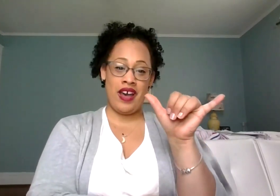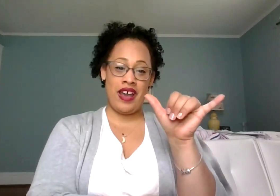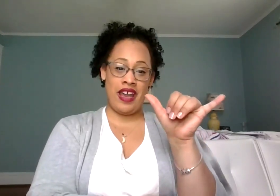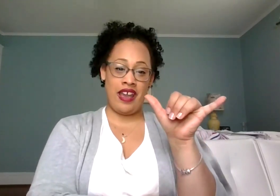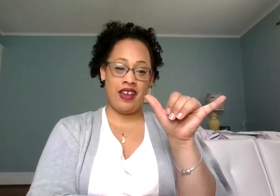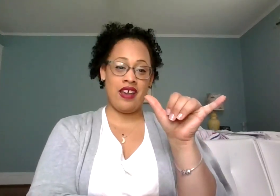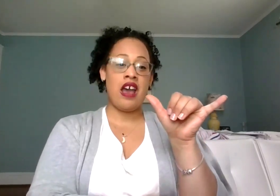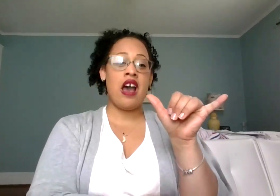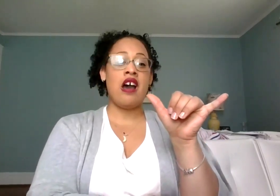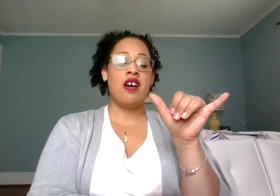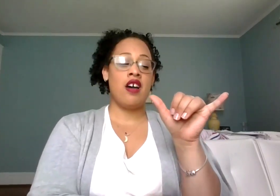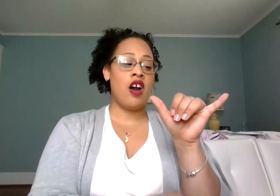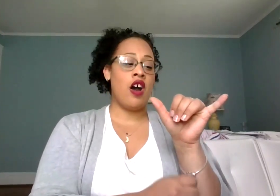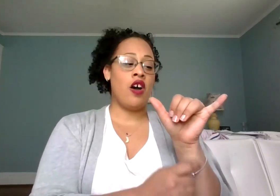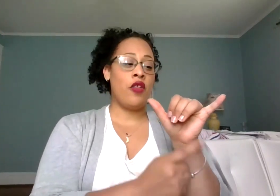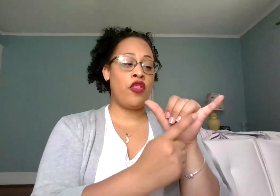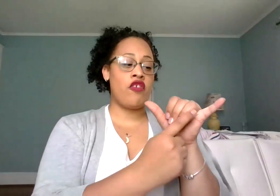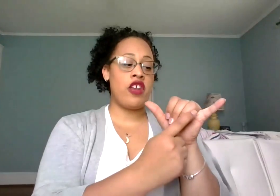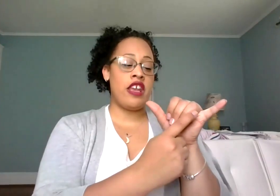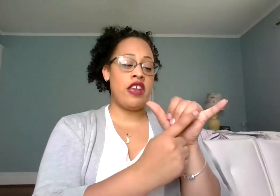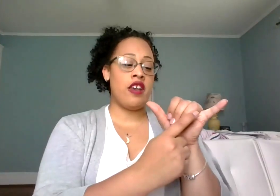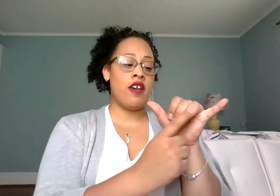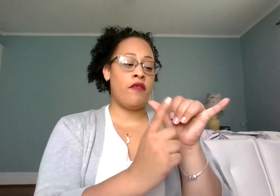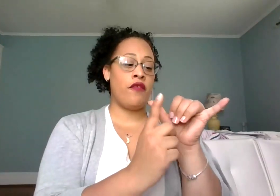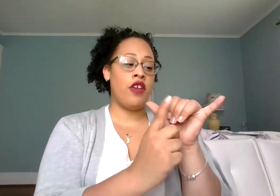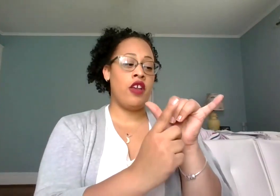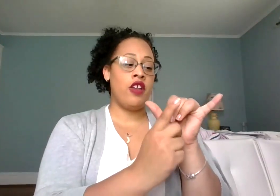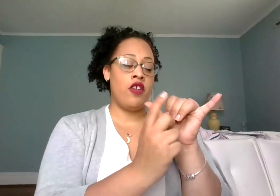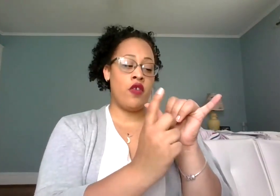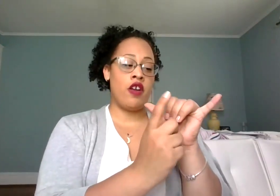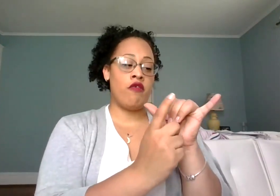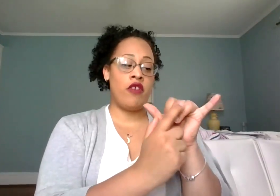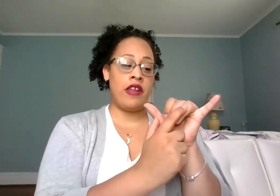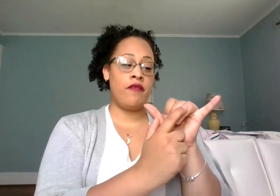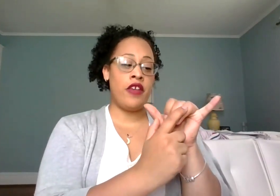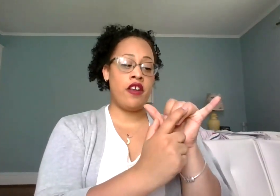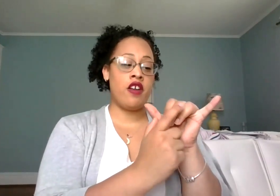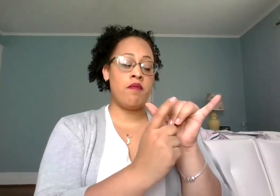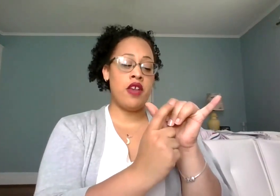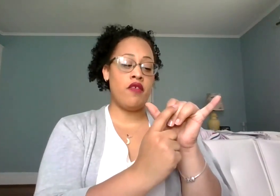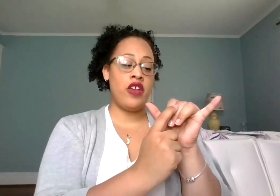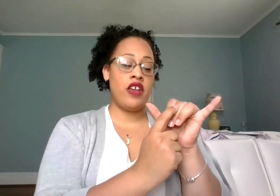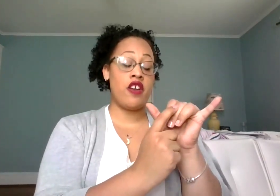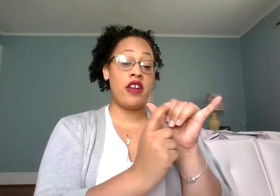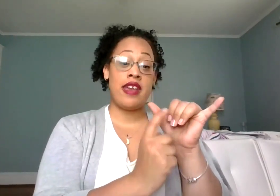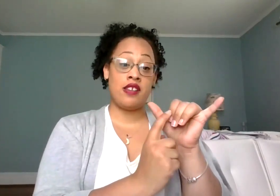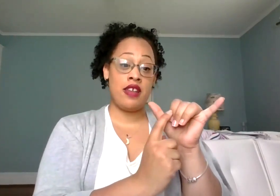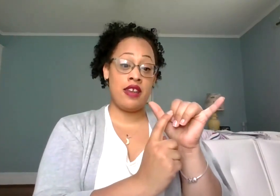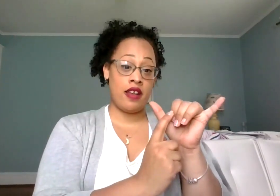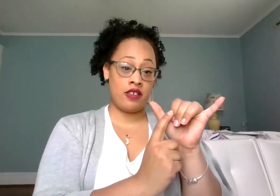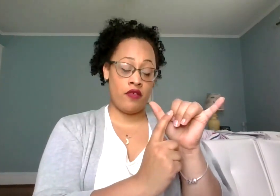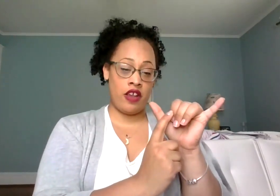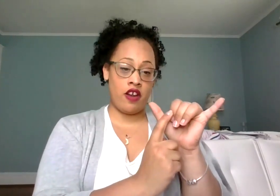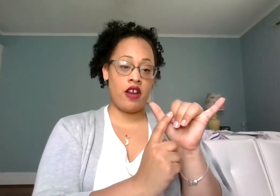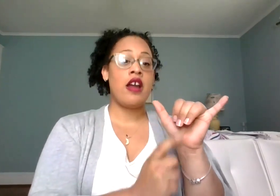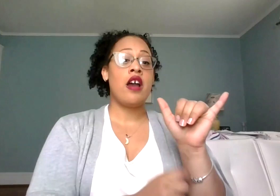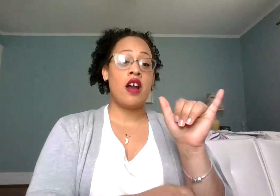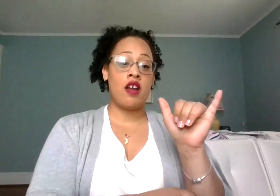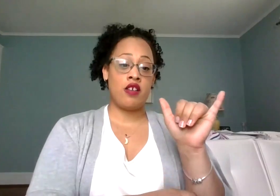Y. All three of your ring finger, middle finger, and index finger are